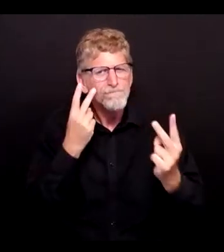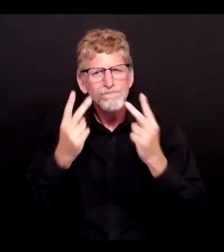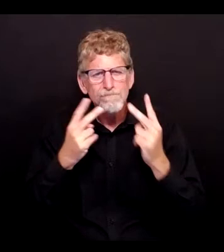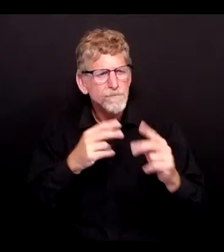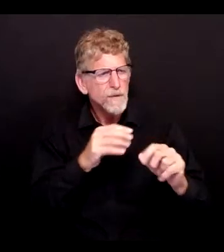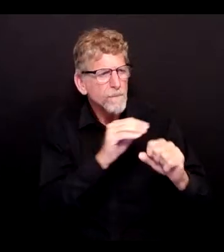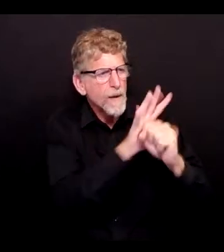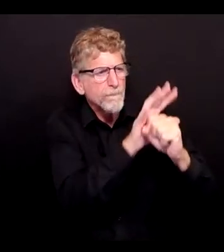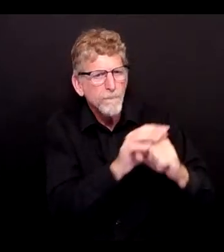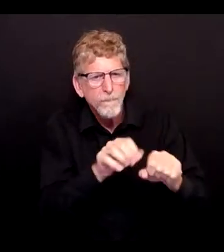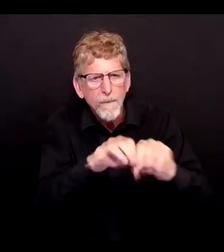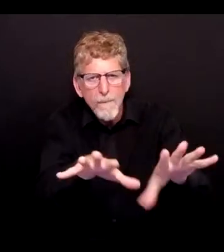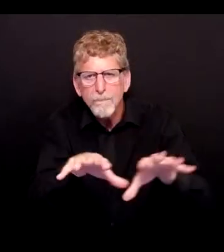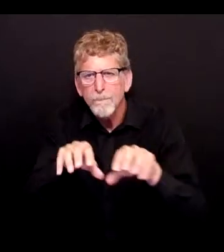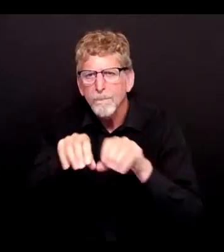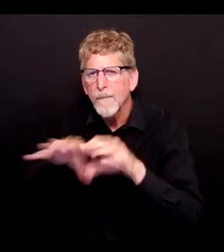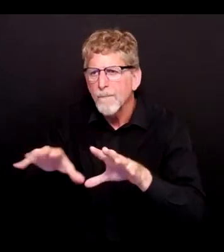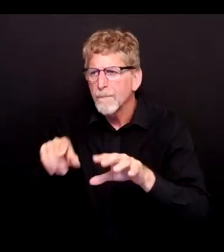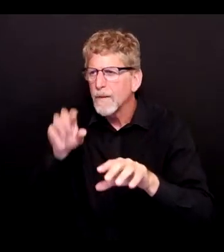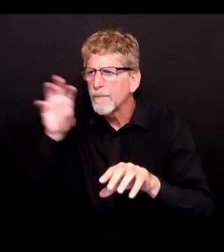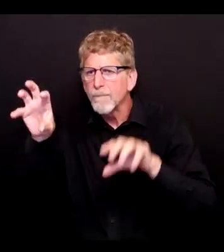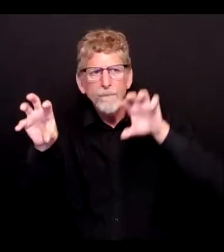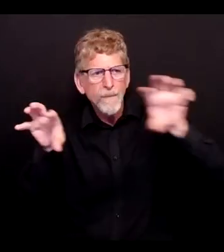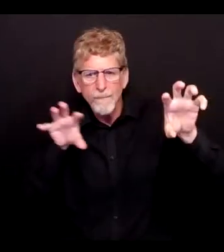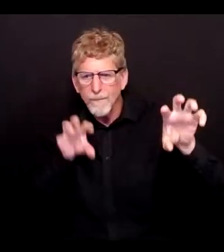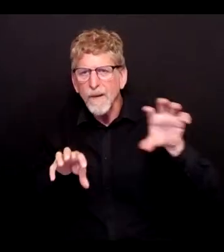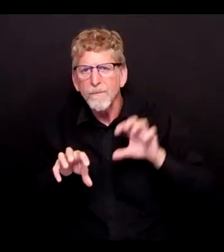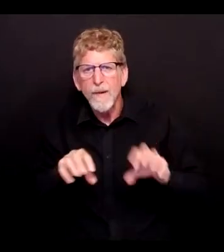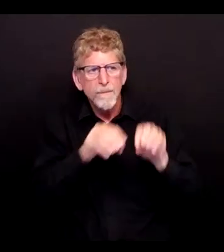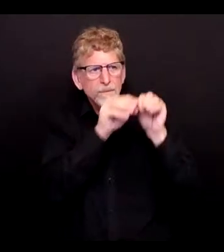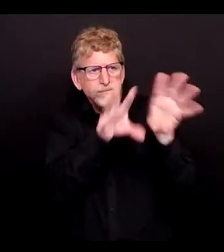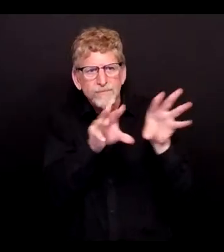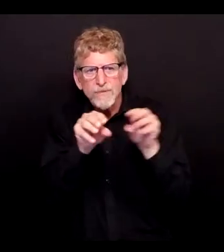have identified several new P1 and